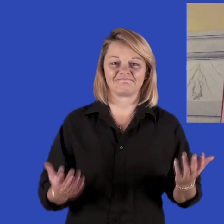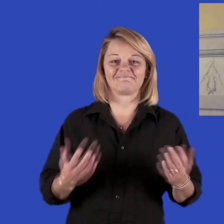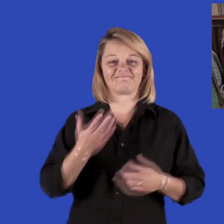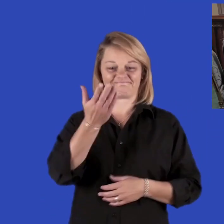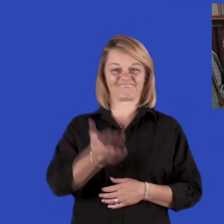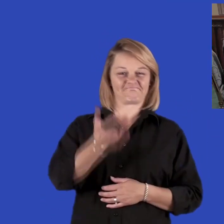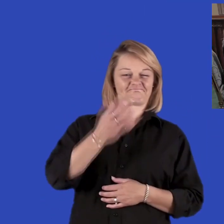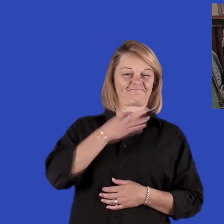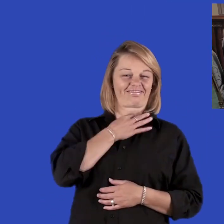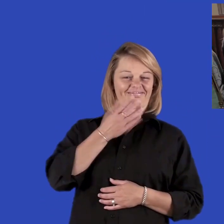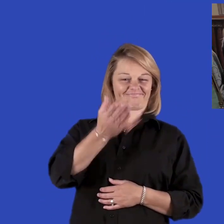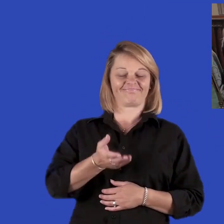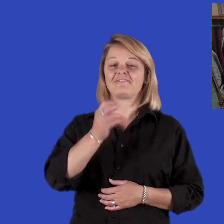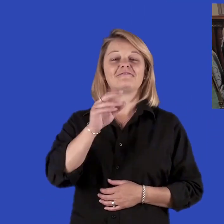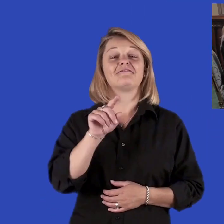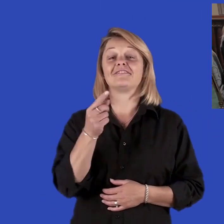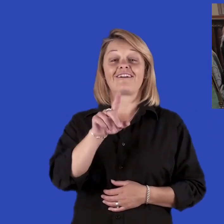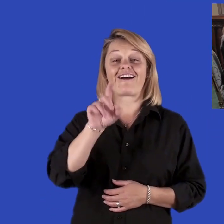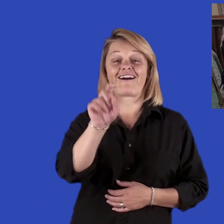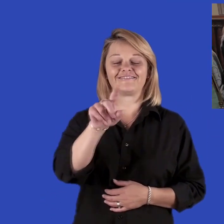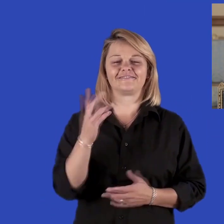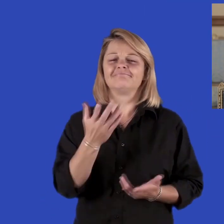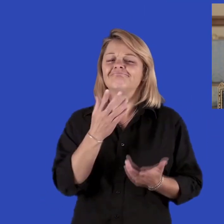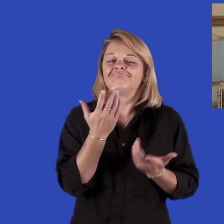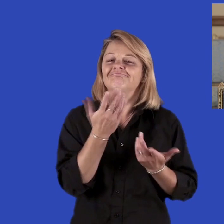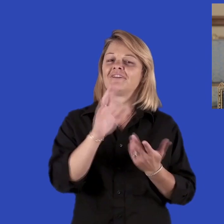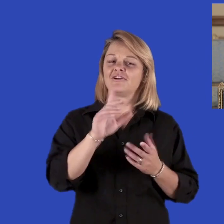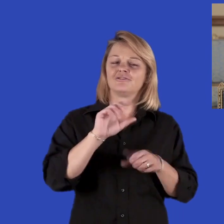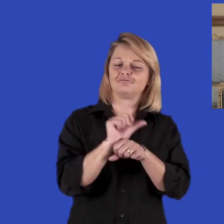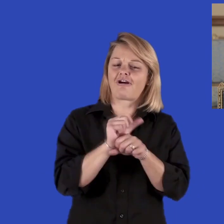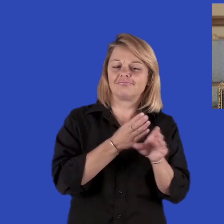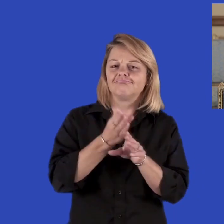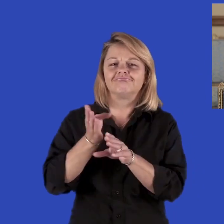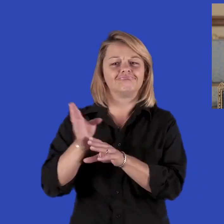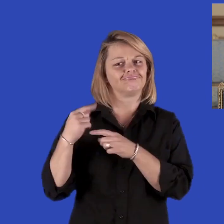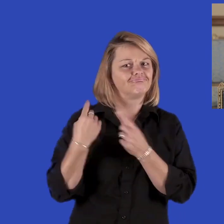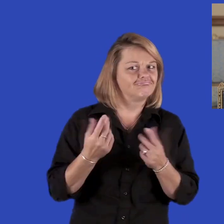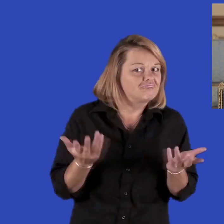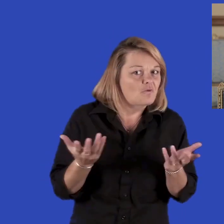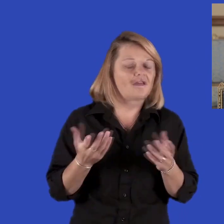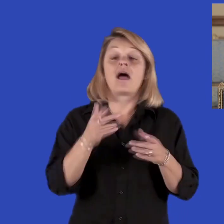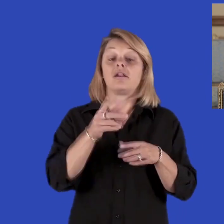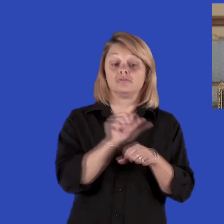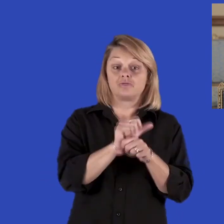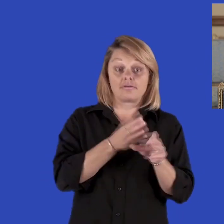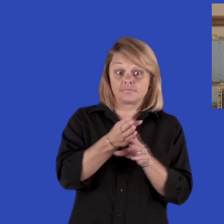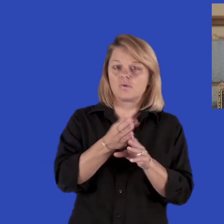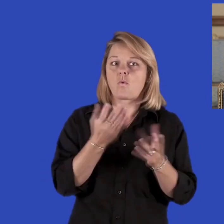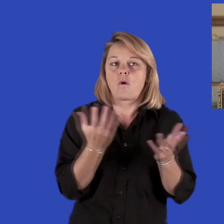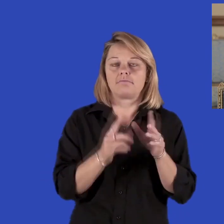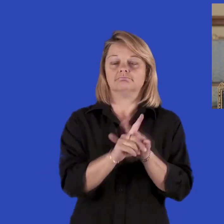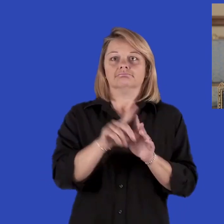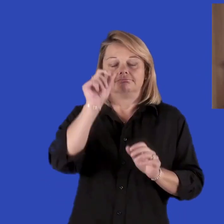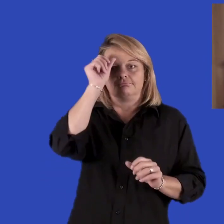I guess one of my first questions to you, just to get a little bit of background, is what careers have you had in your life, and what would you say the highlights of those